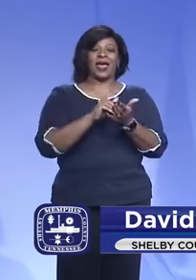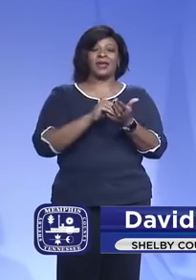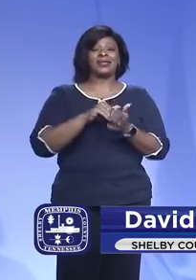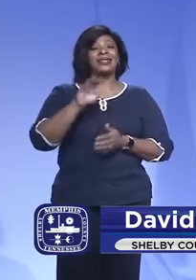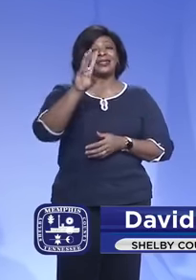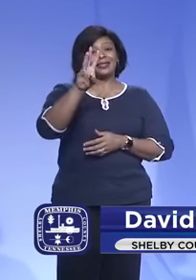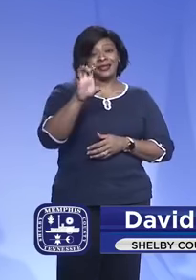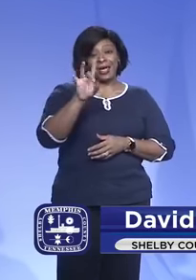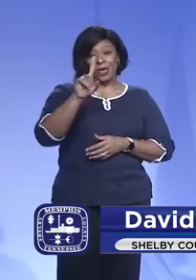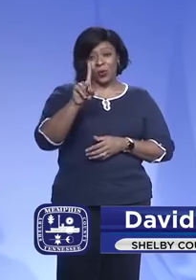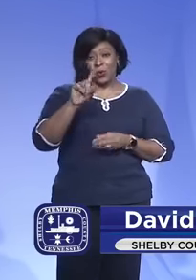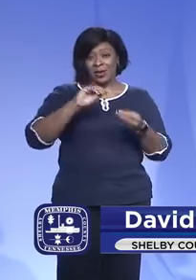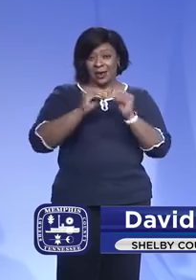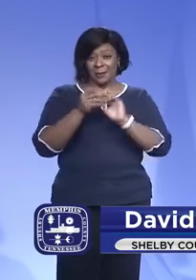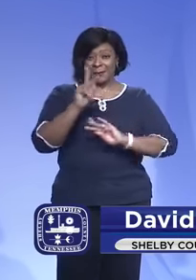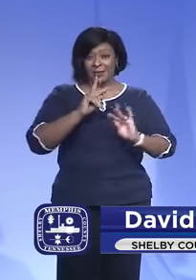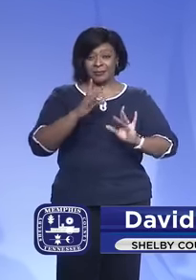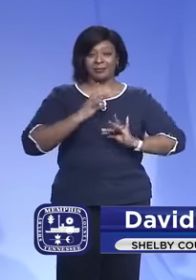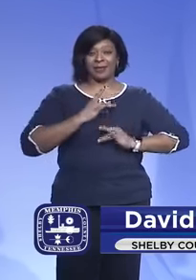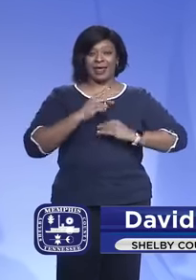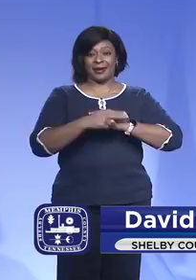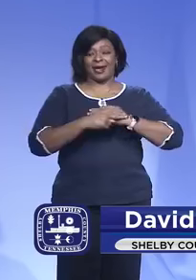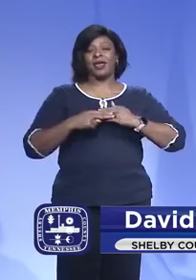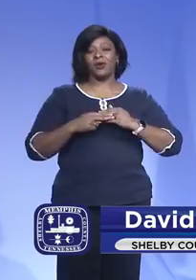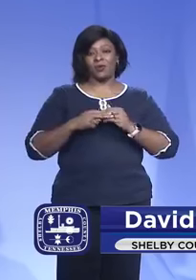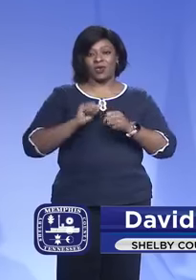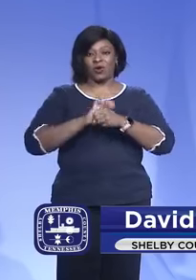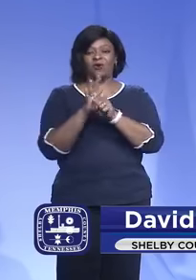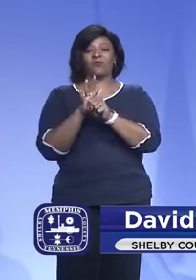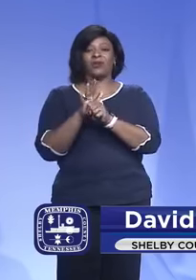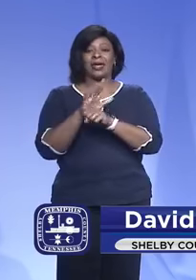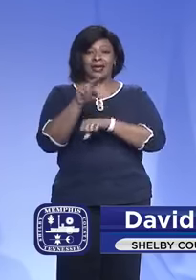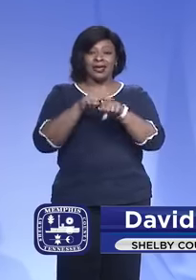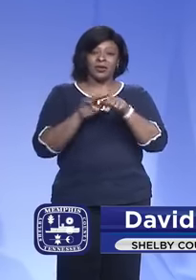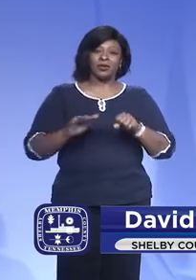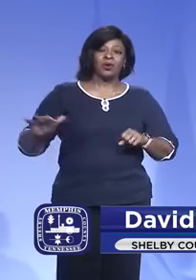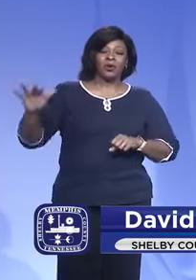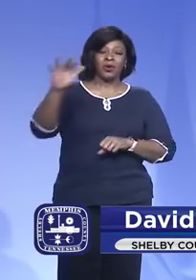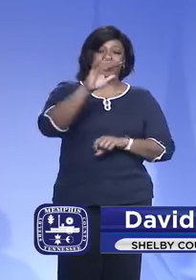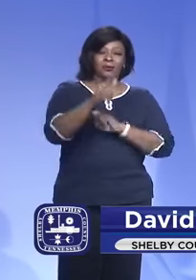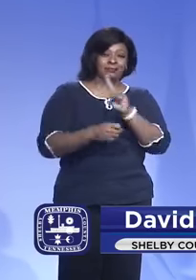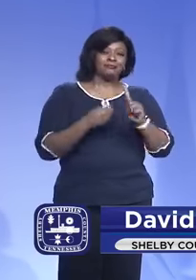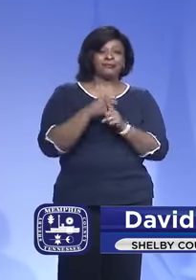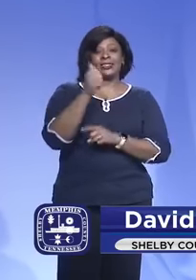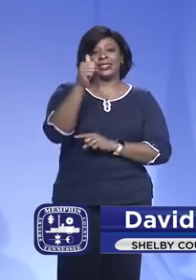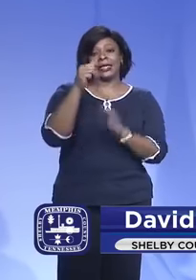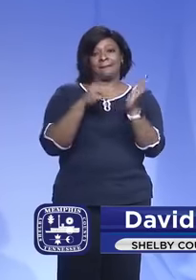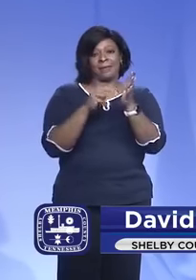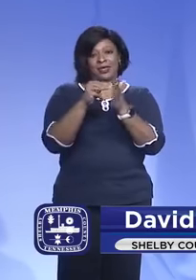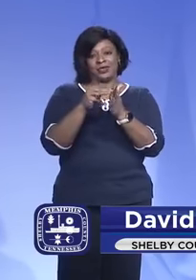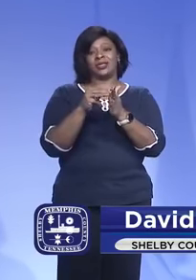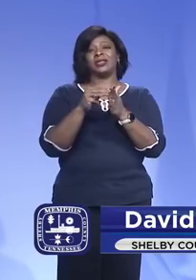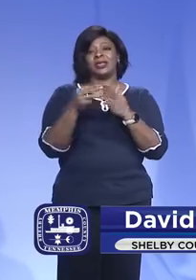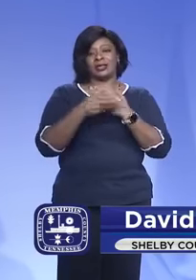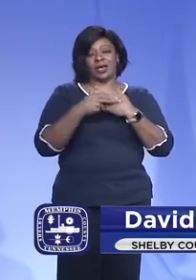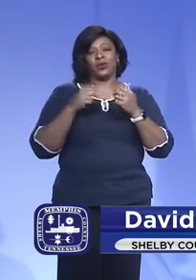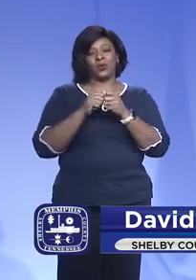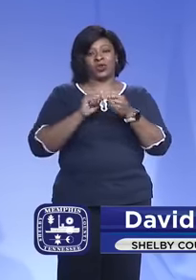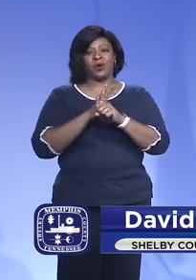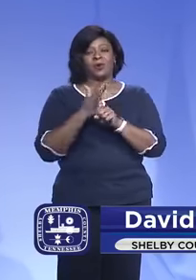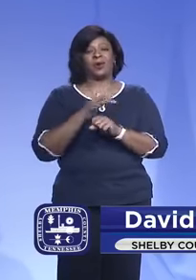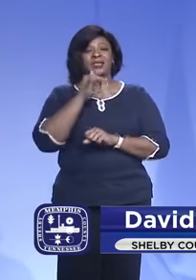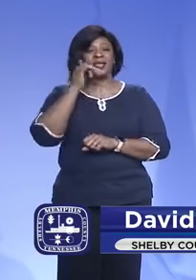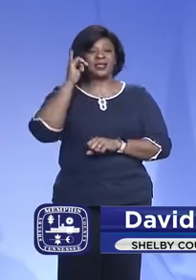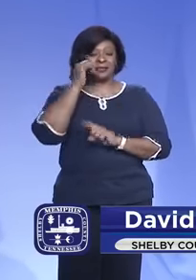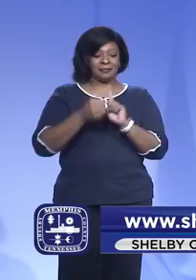40,681 cases that have been diagnosed, and as a nation, we've crossed the 10 million mark. So yesterday we went over